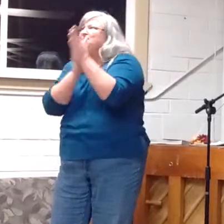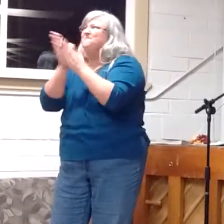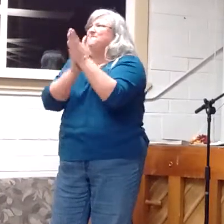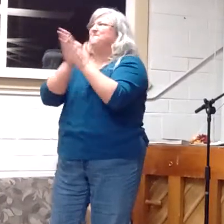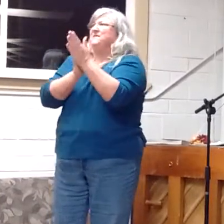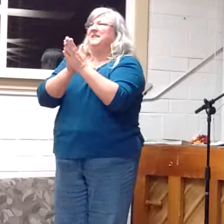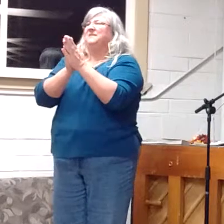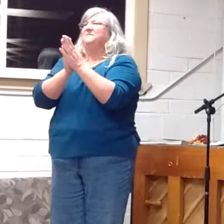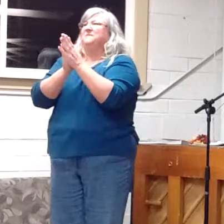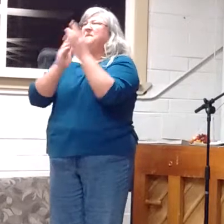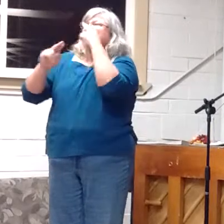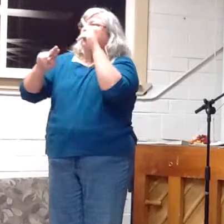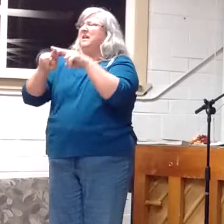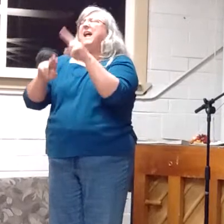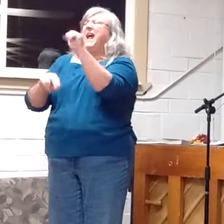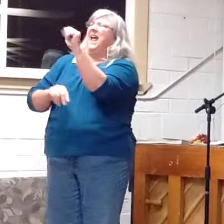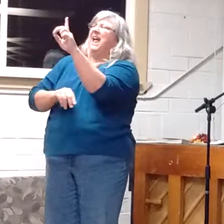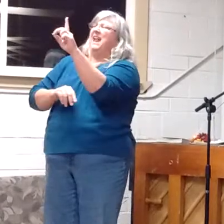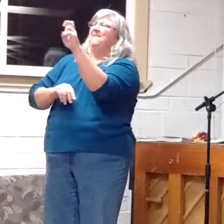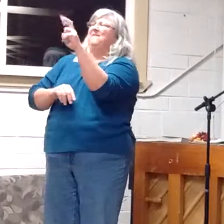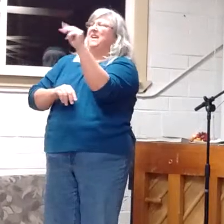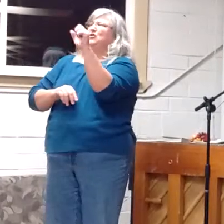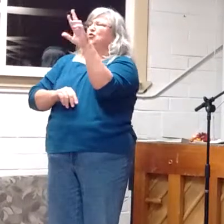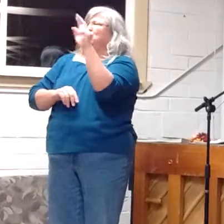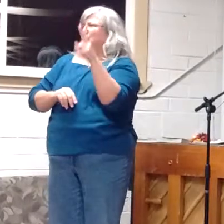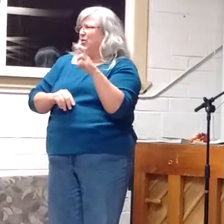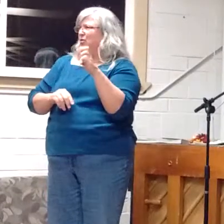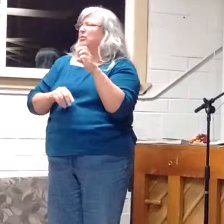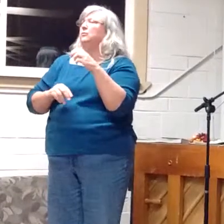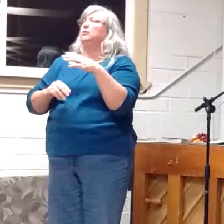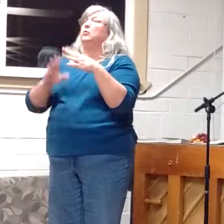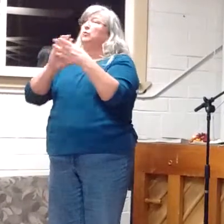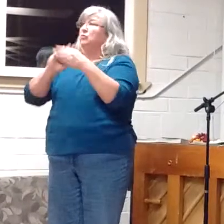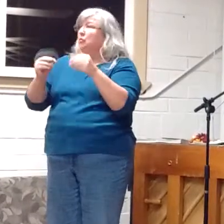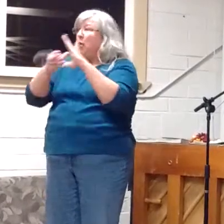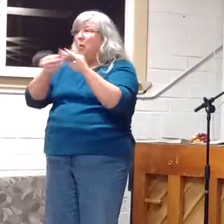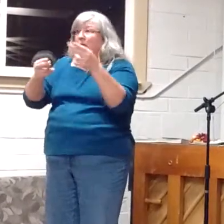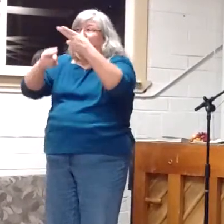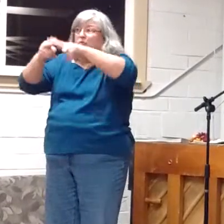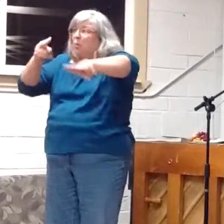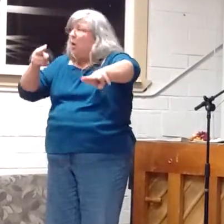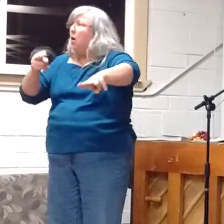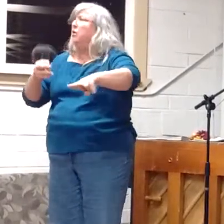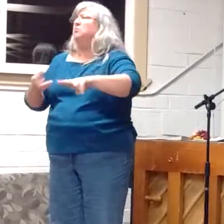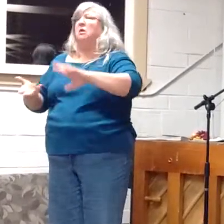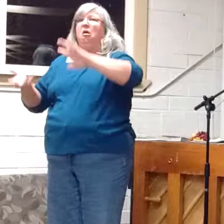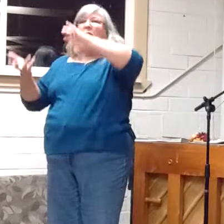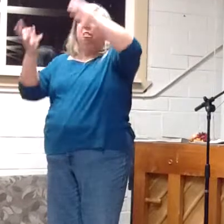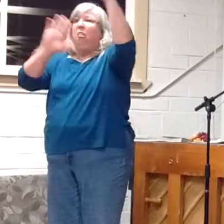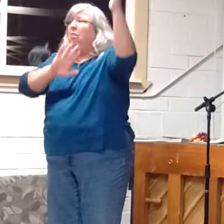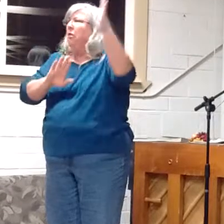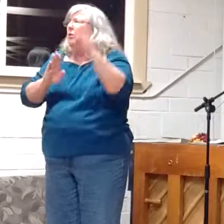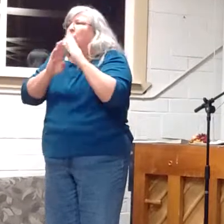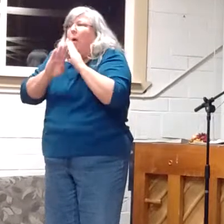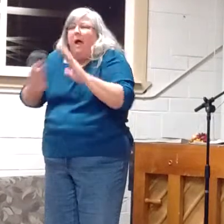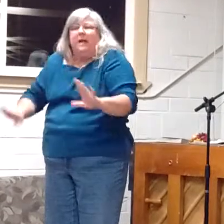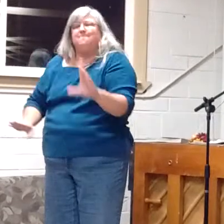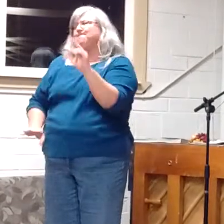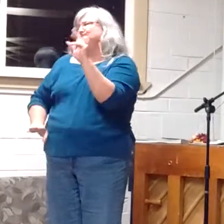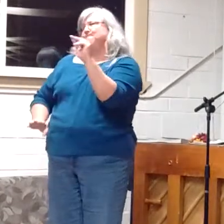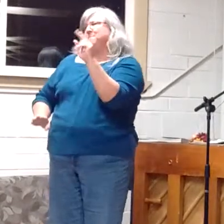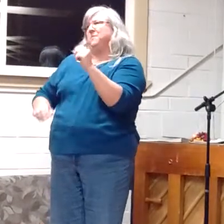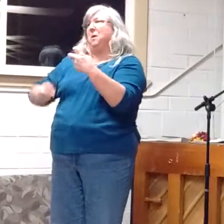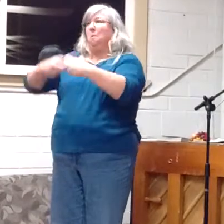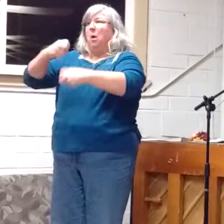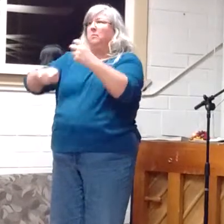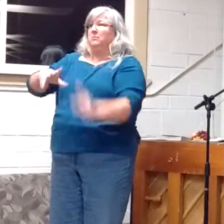fastened. No story told short, no chaos kept quiet. Problems arise